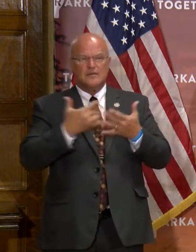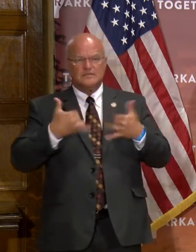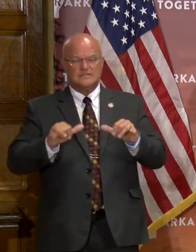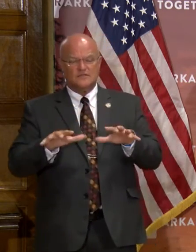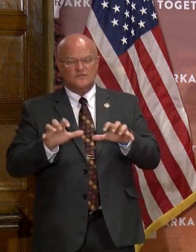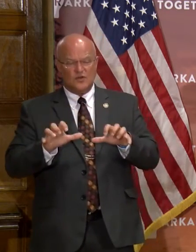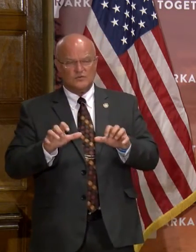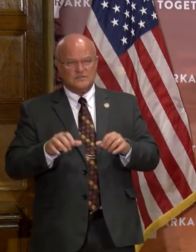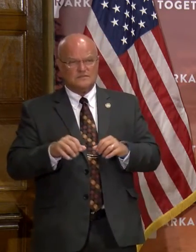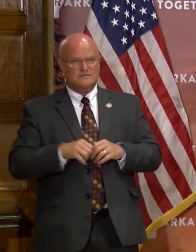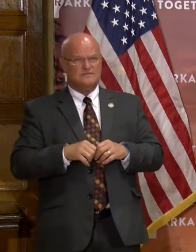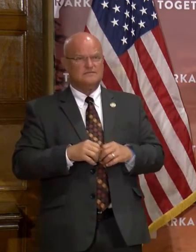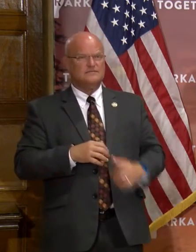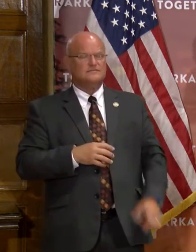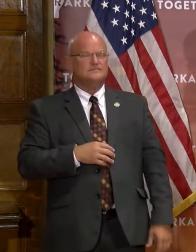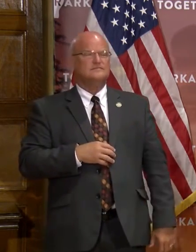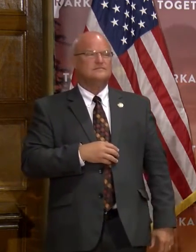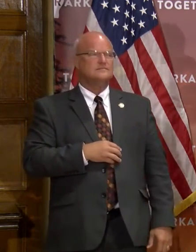frozen?